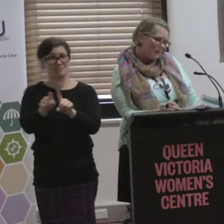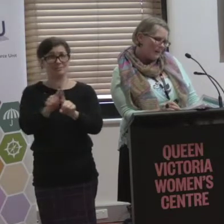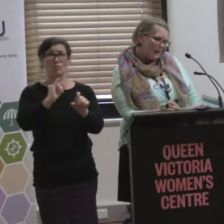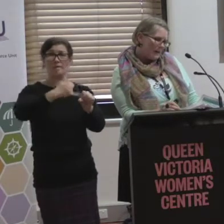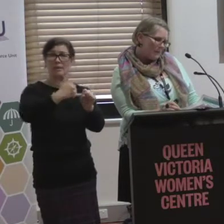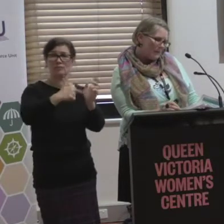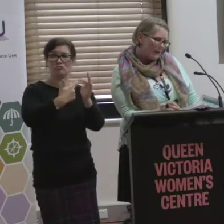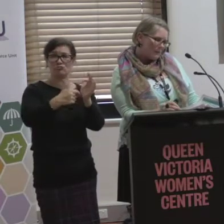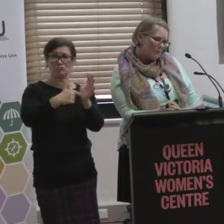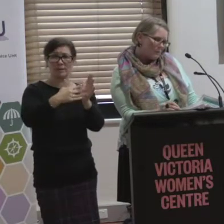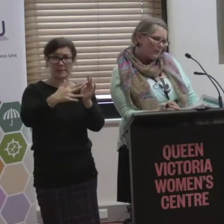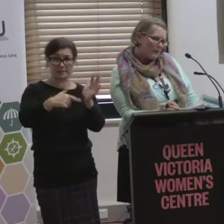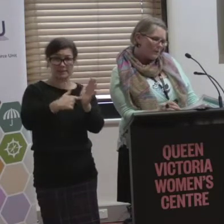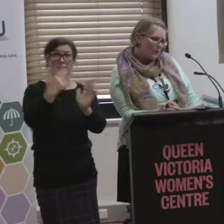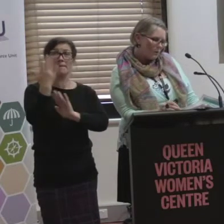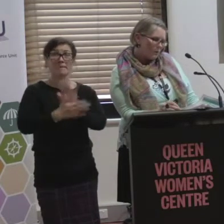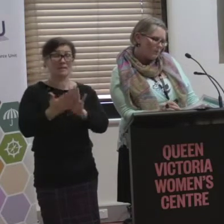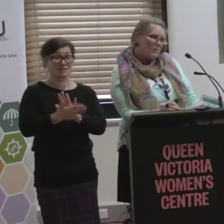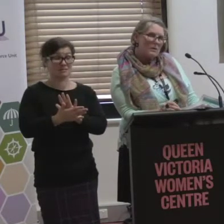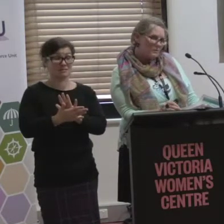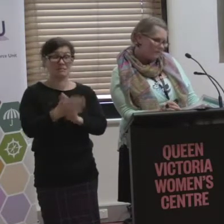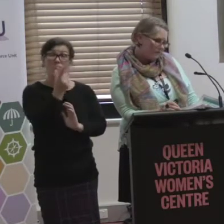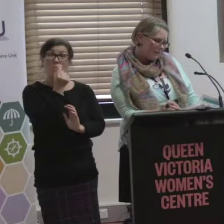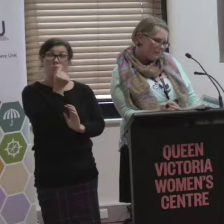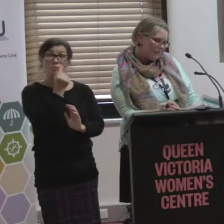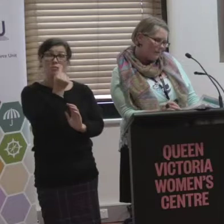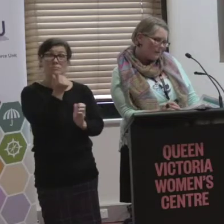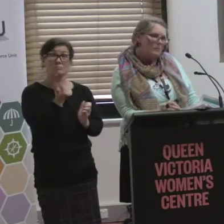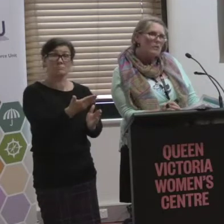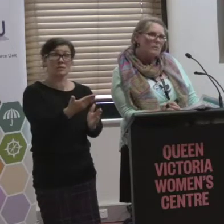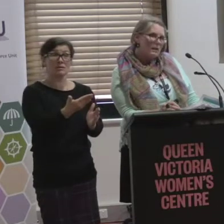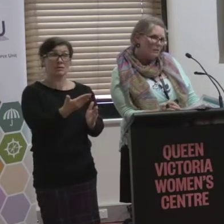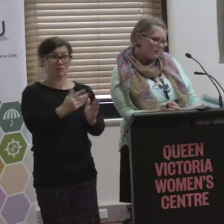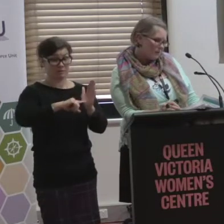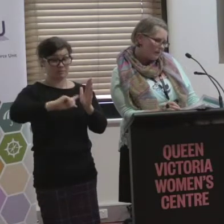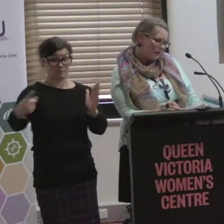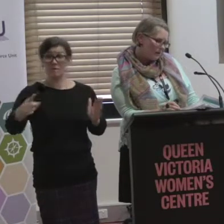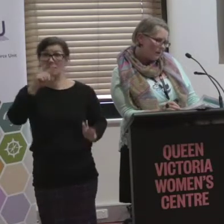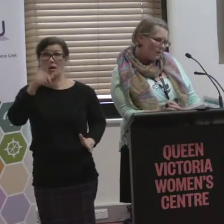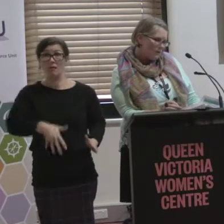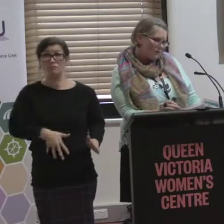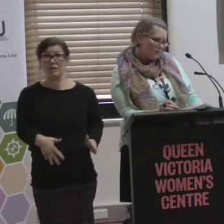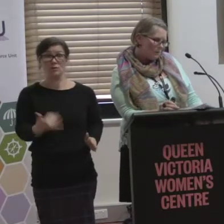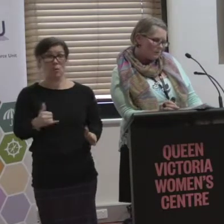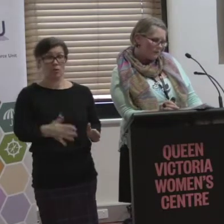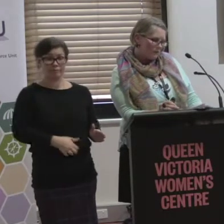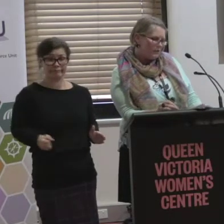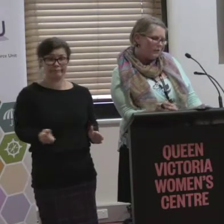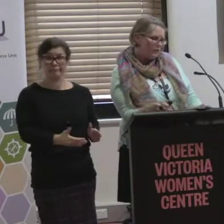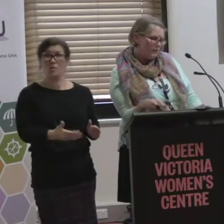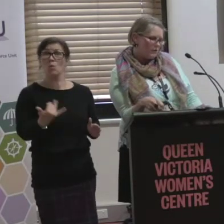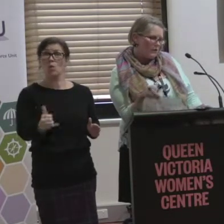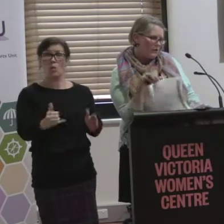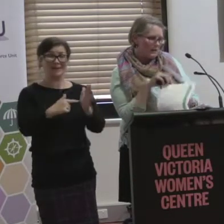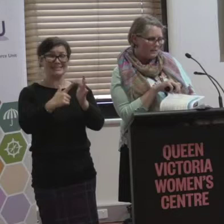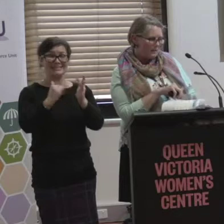treatment, that would possibly cause permanent infertility, the termination of a pregnancy, or the removal of